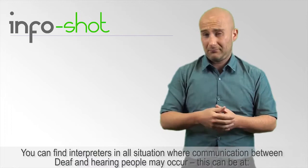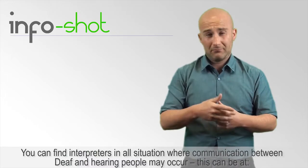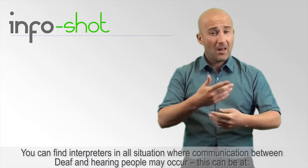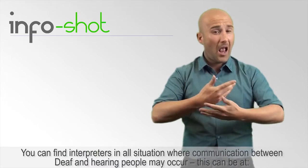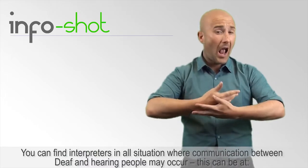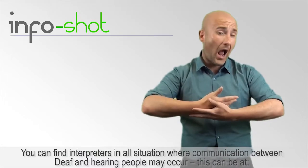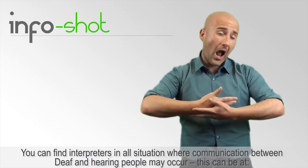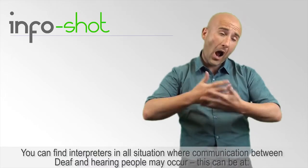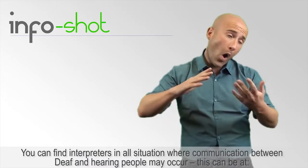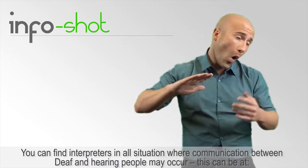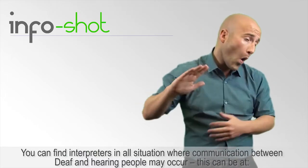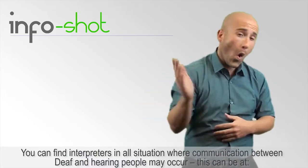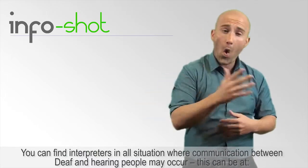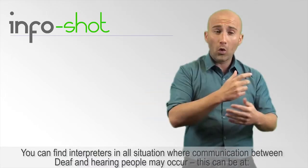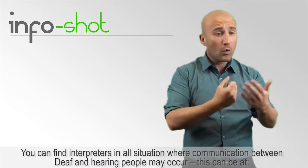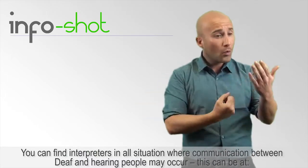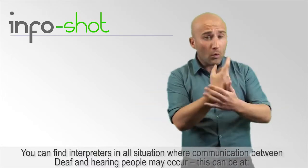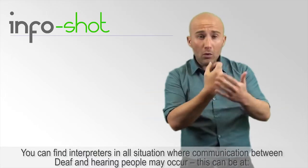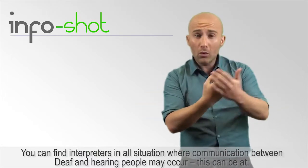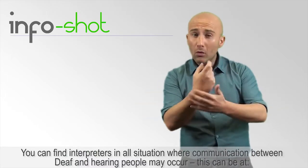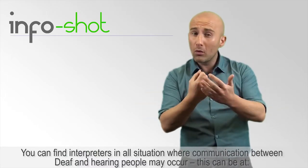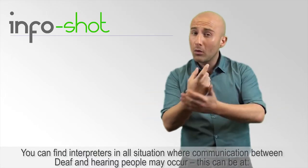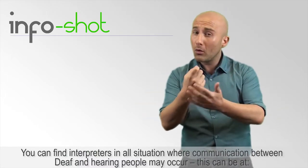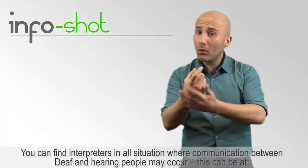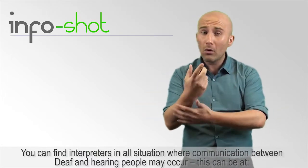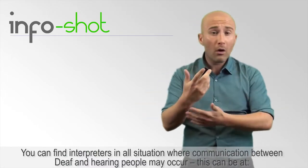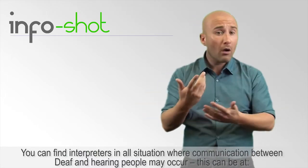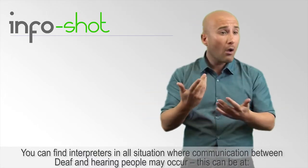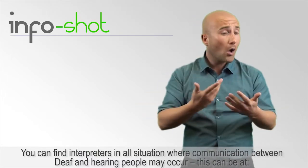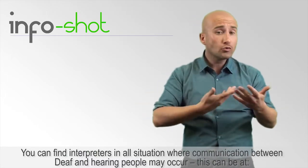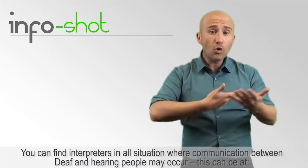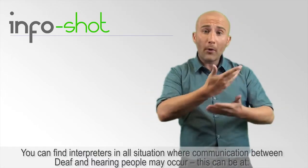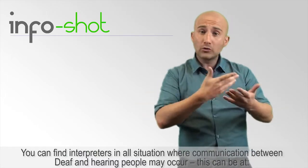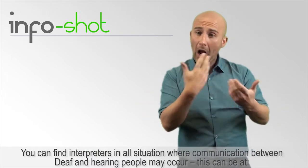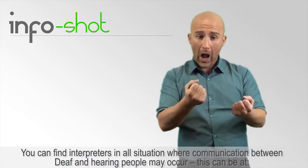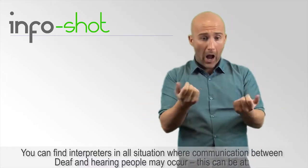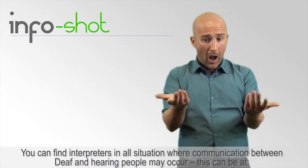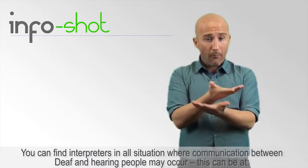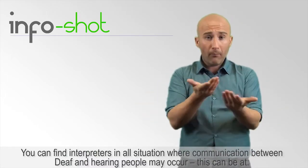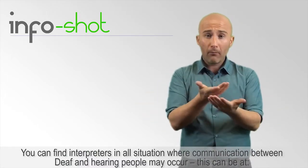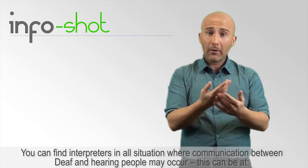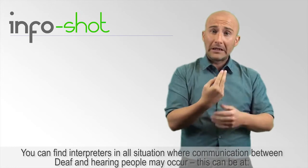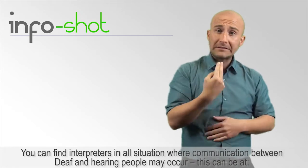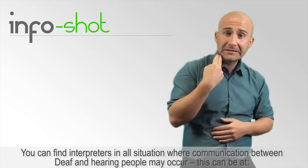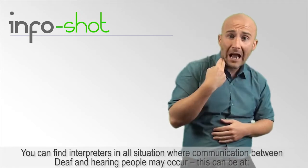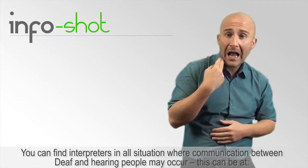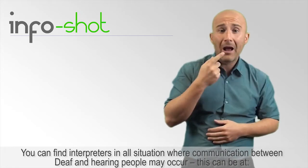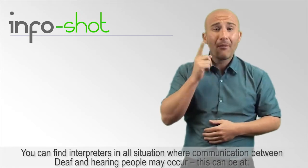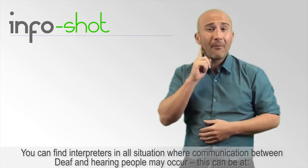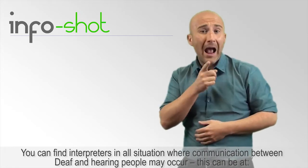You can find interpreters in all situations where communication between deaf and hearing people may